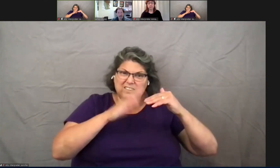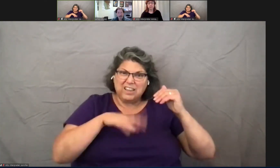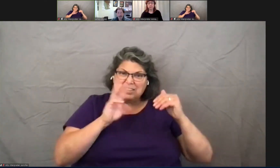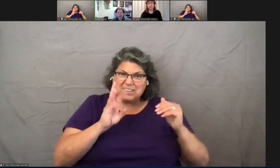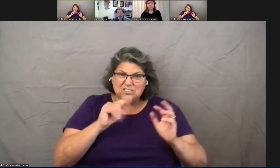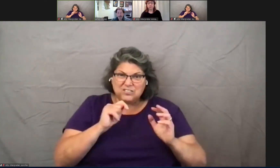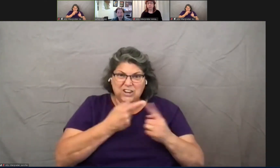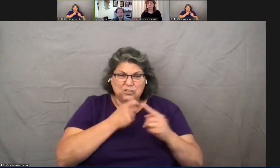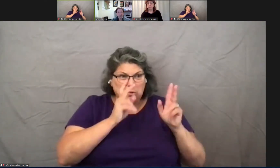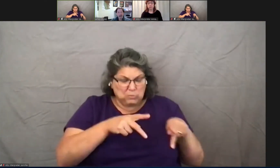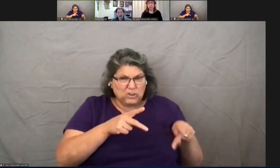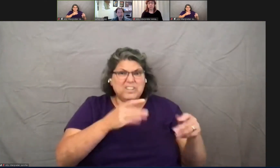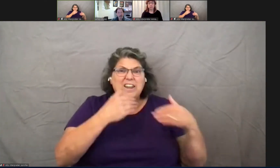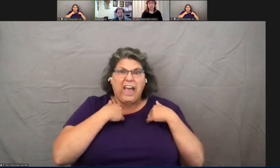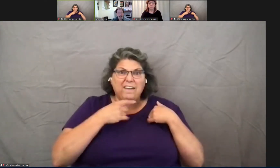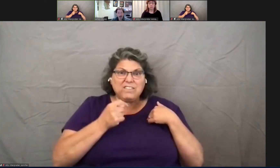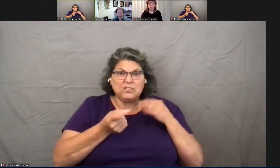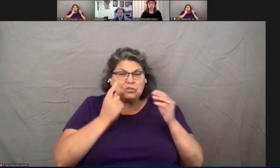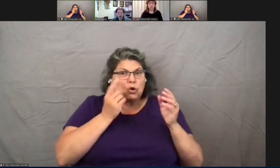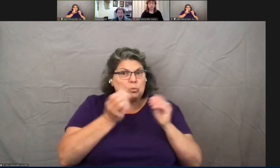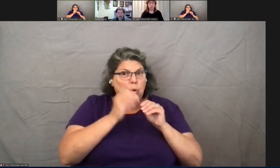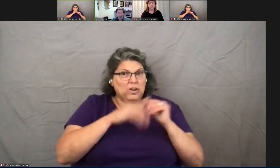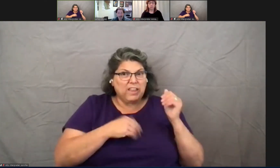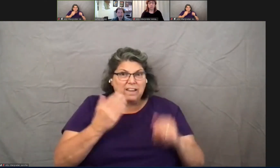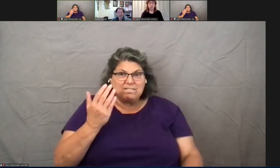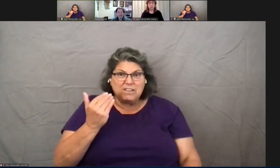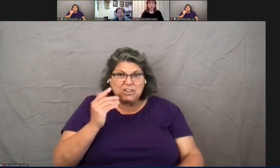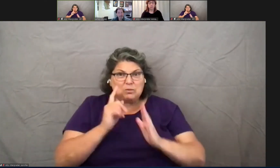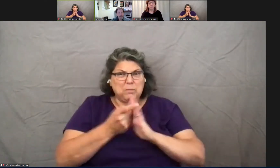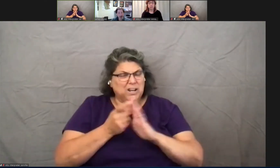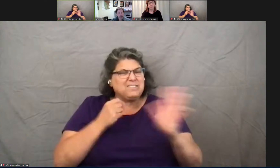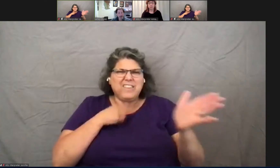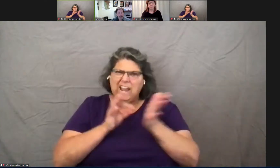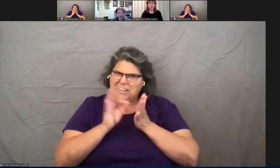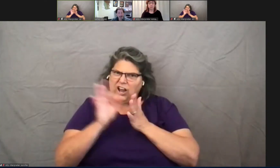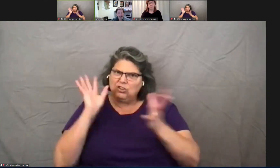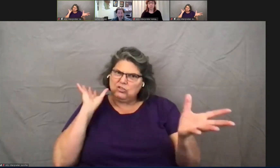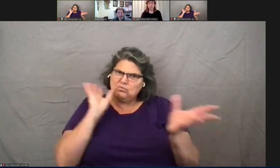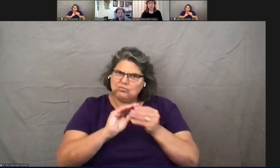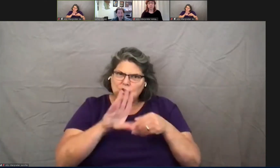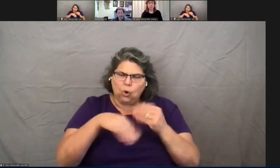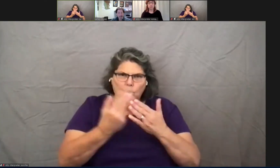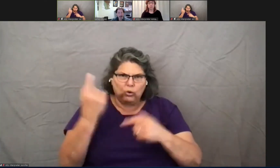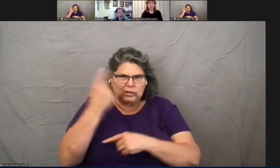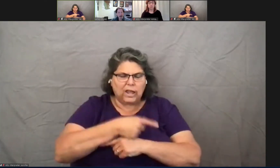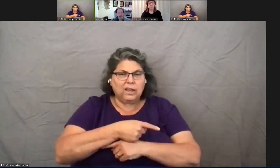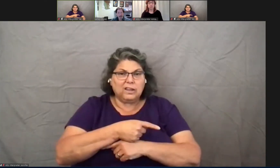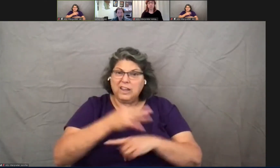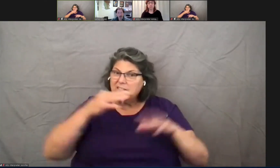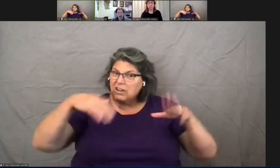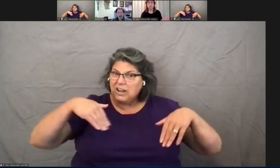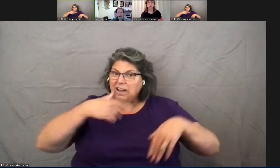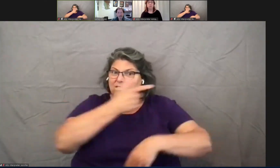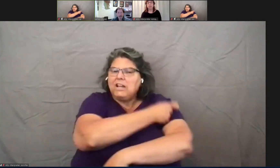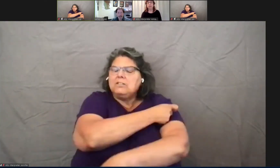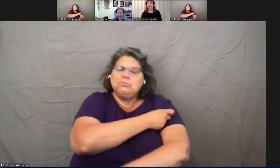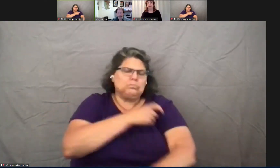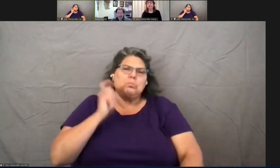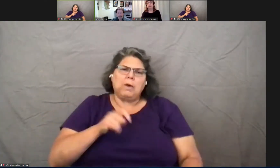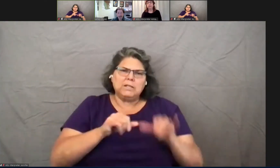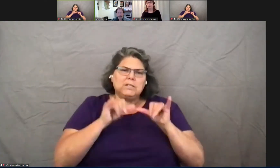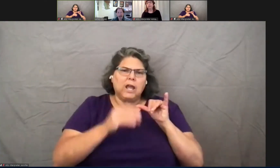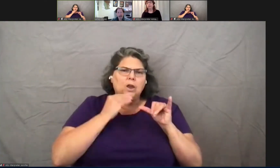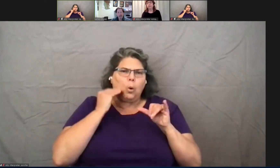over 15 minutes, accumulating over a whole day, if you're unvaccinated, you must quarantine for